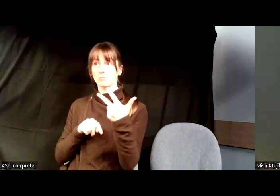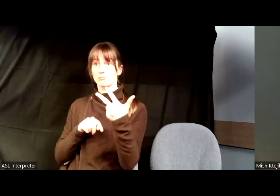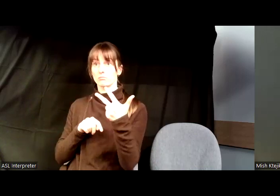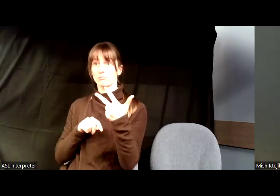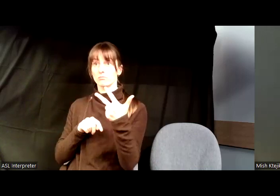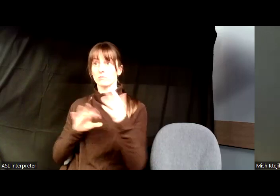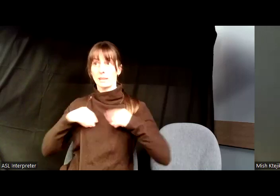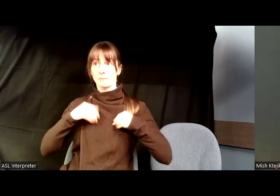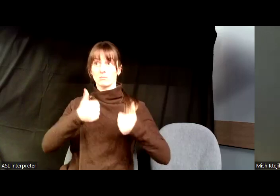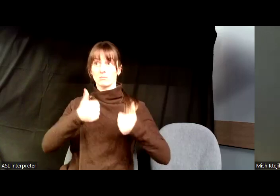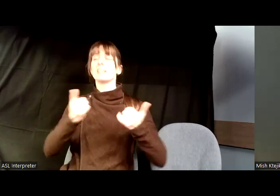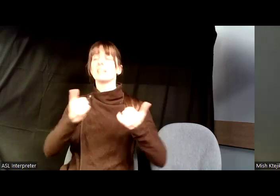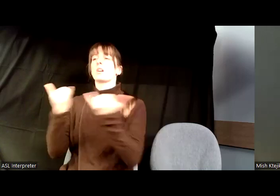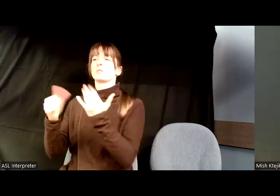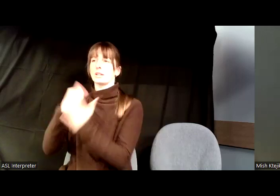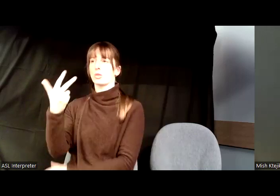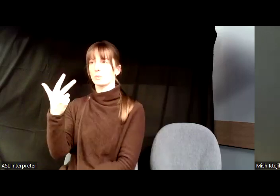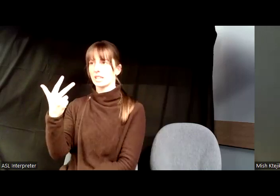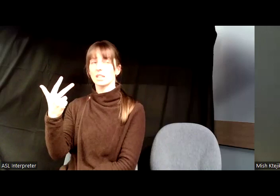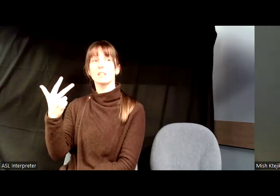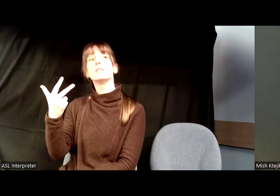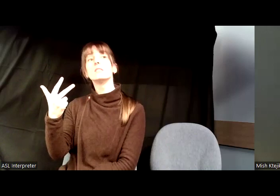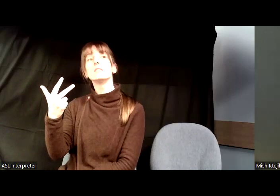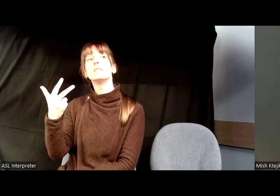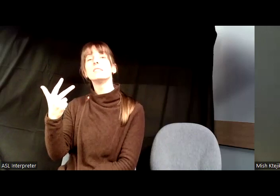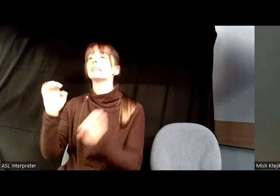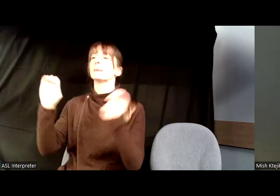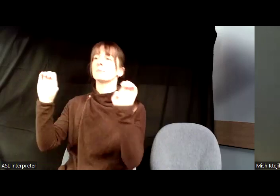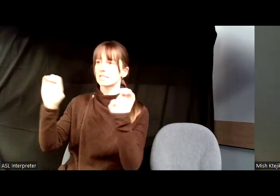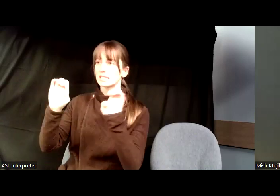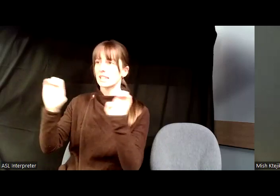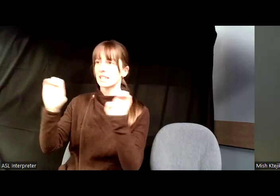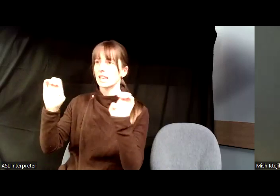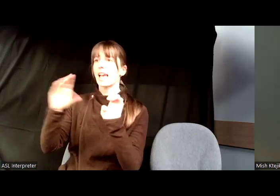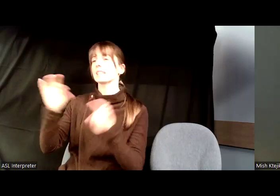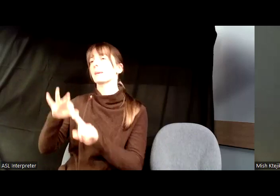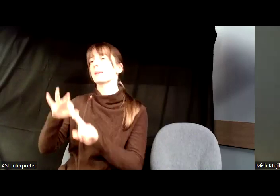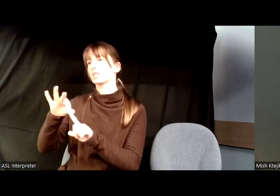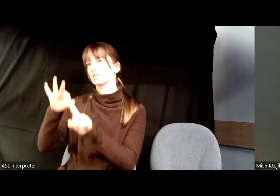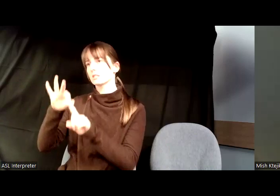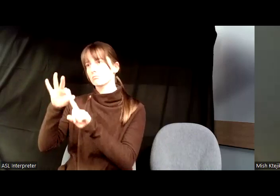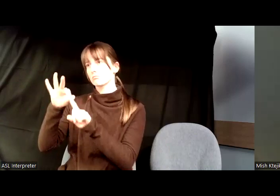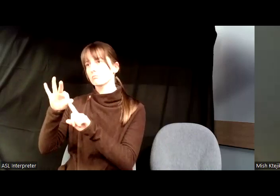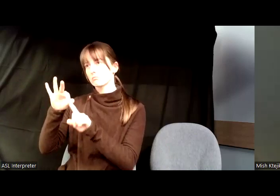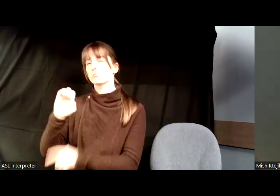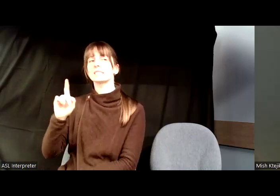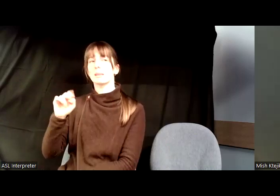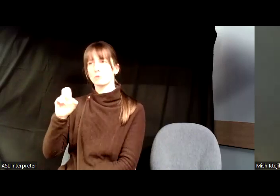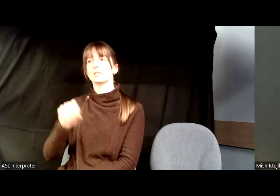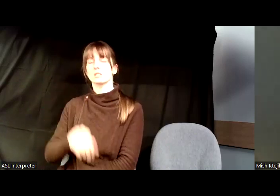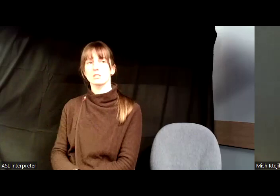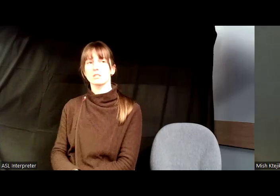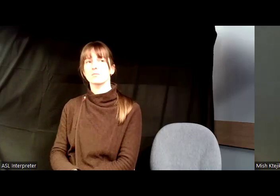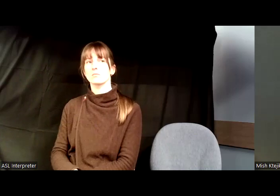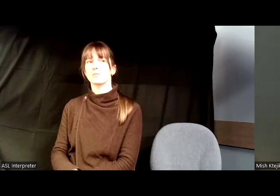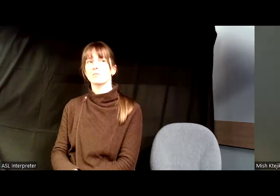Page 3 is the emergency care and exceptions. So this is pretty